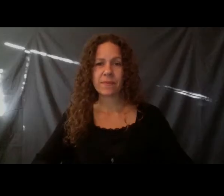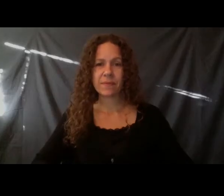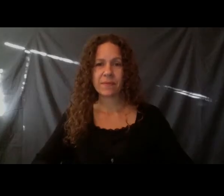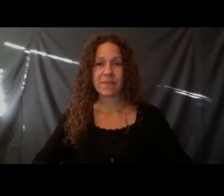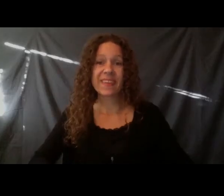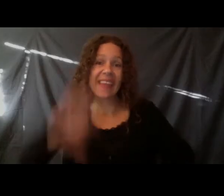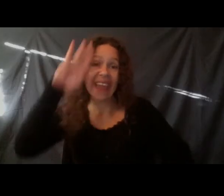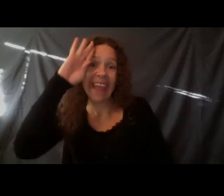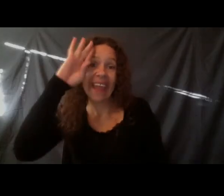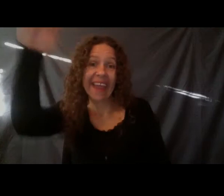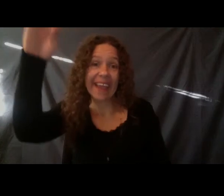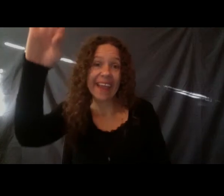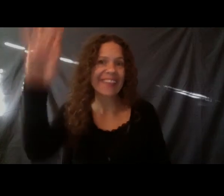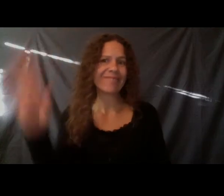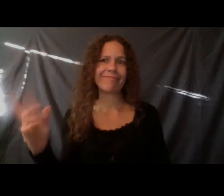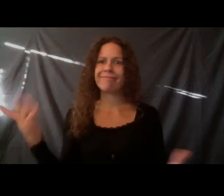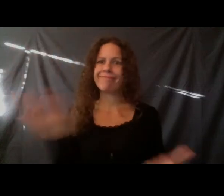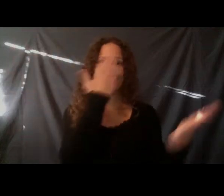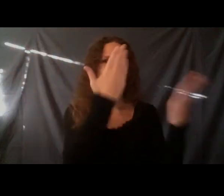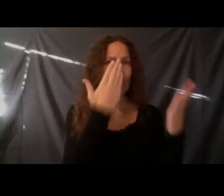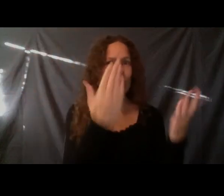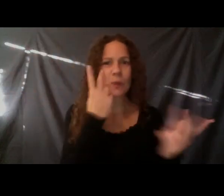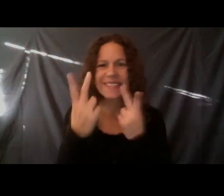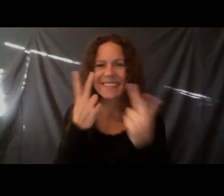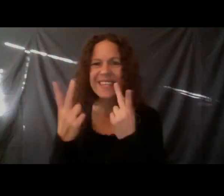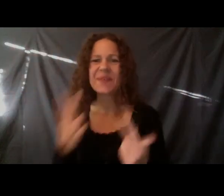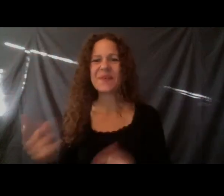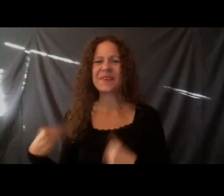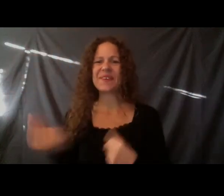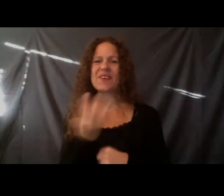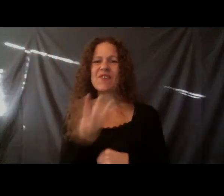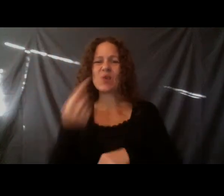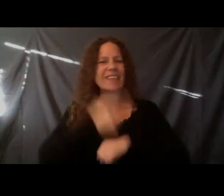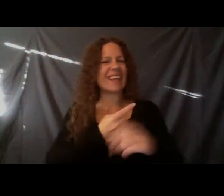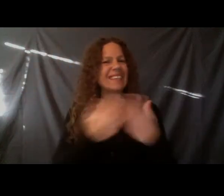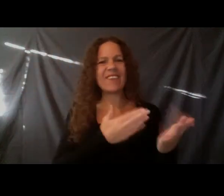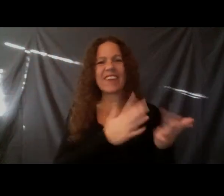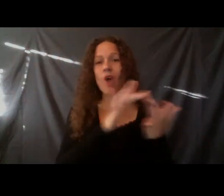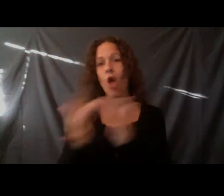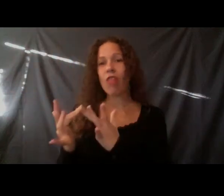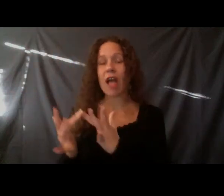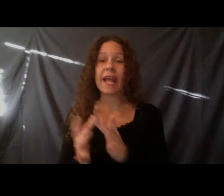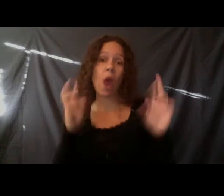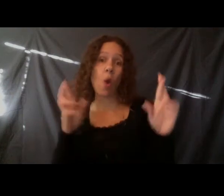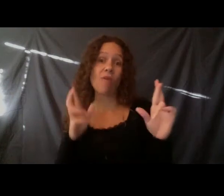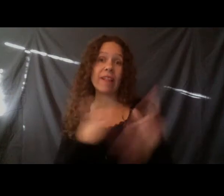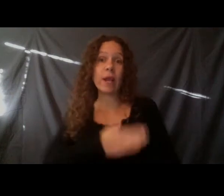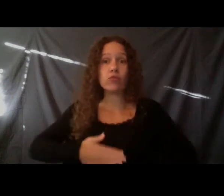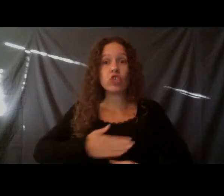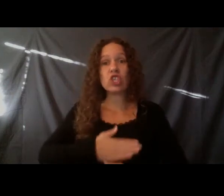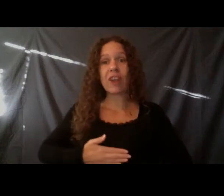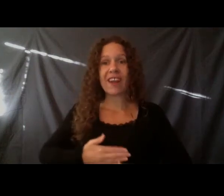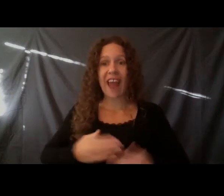Hey everyone, it's been good to see people the last few days, even if virtually, and I hope that folks appreciated that I just